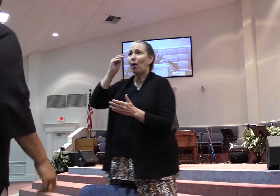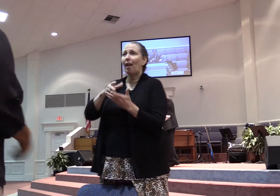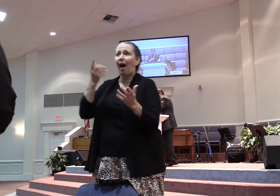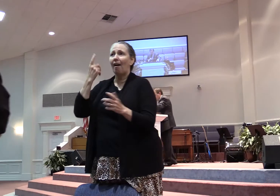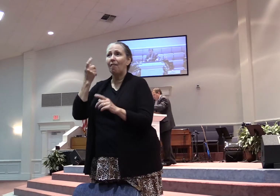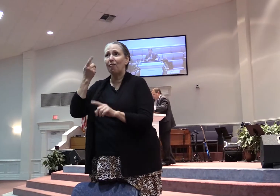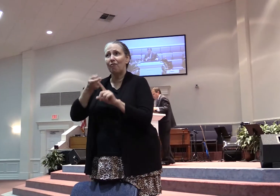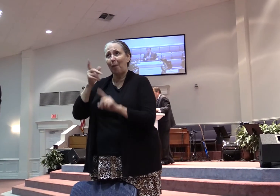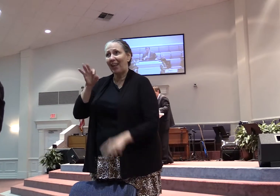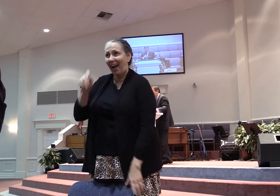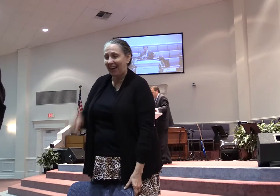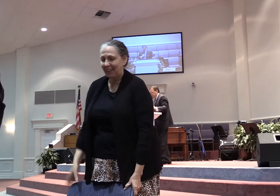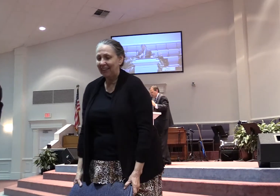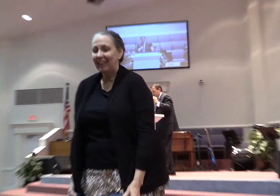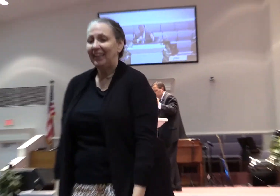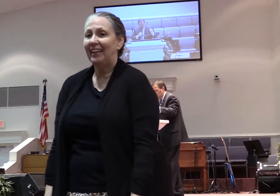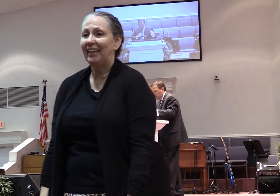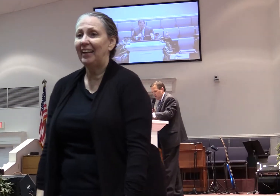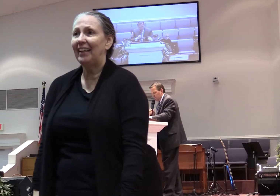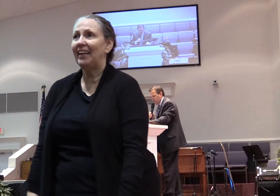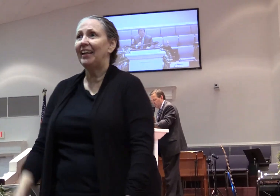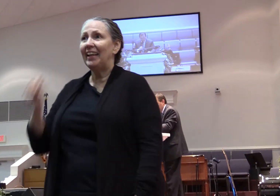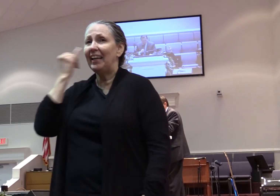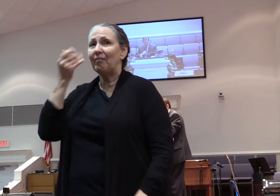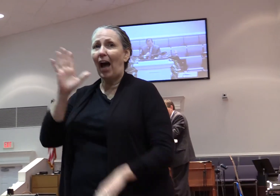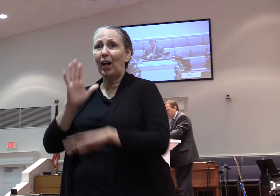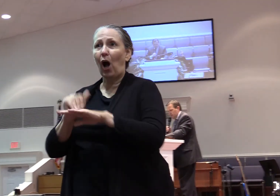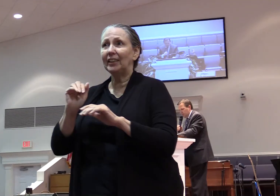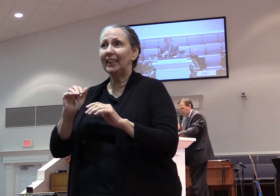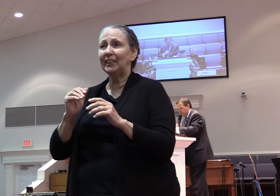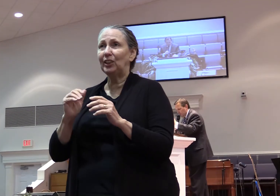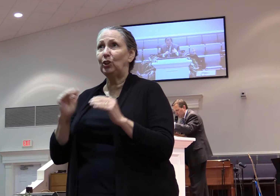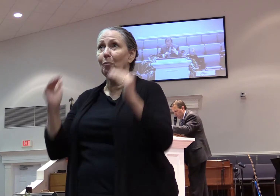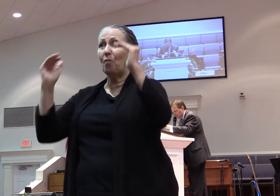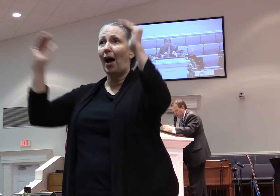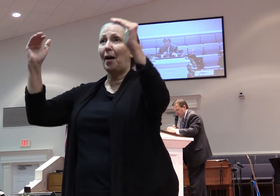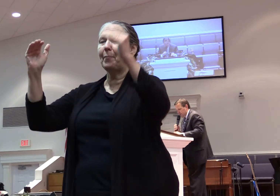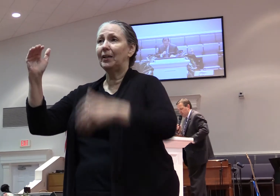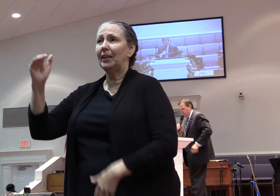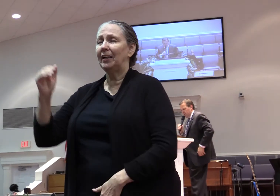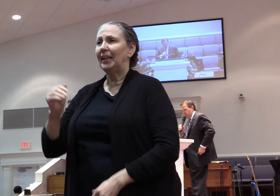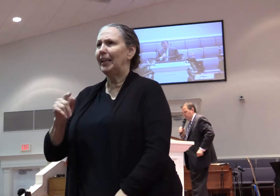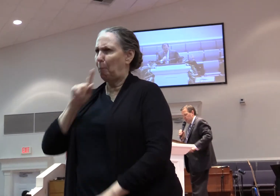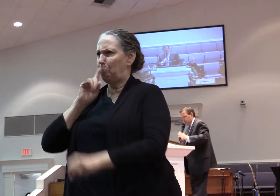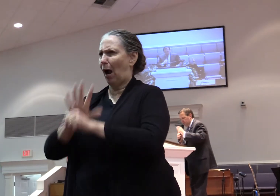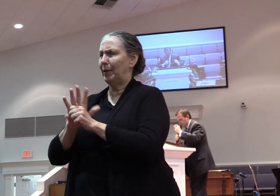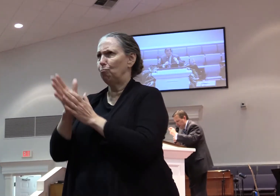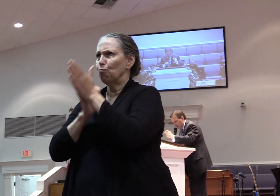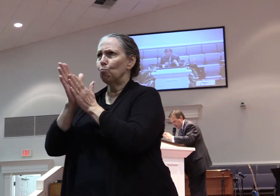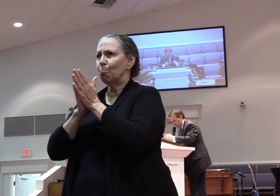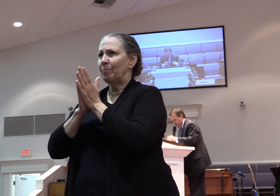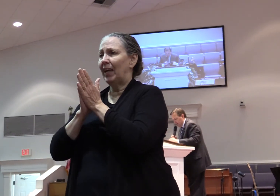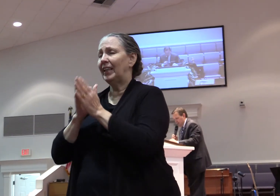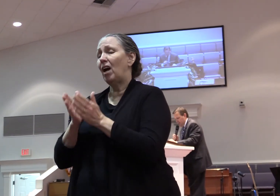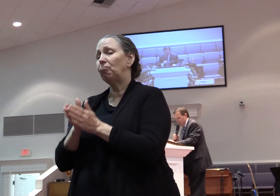When God calls us to the mountains, let's not camp out at Zoar. A place of little commitment. A place of just